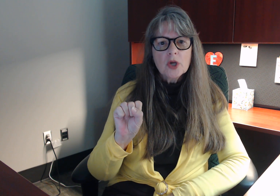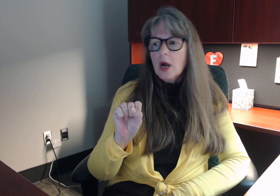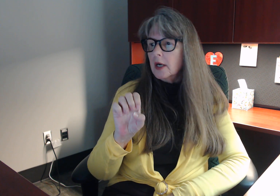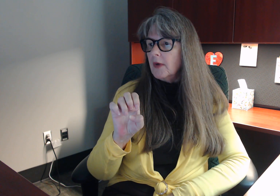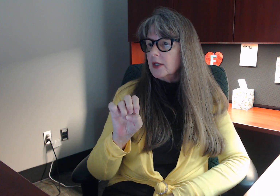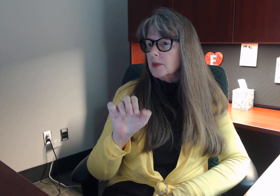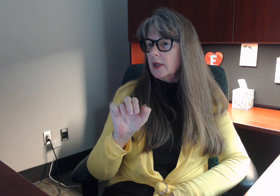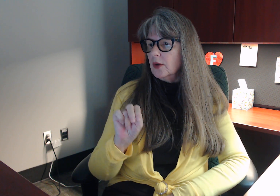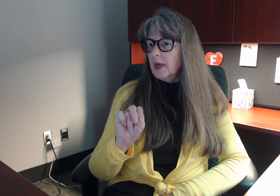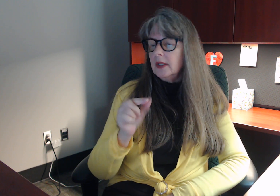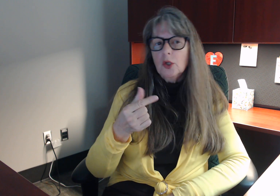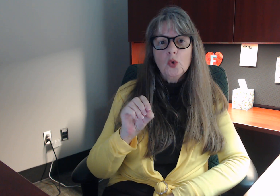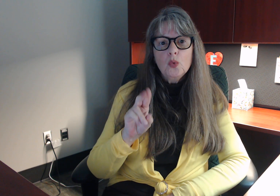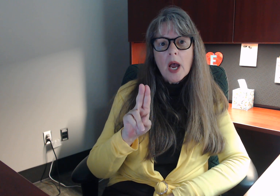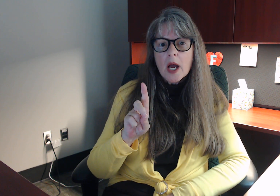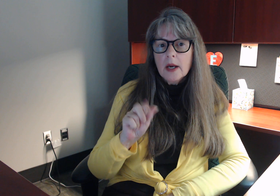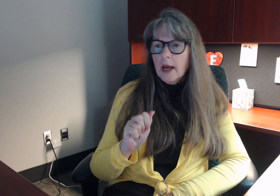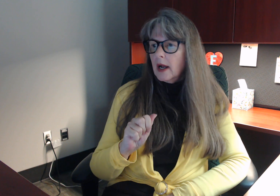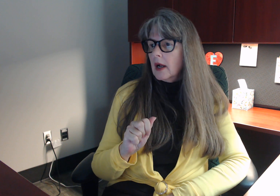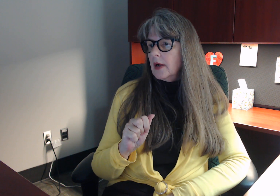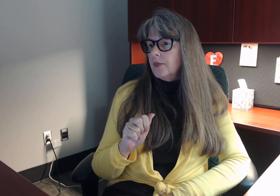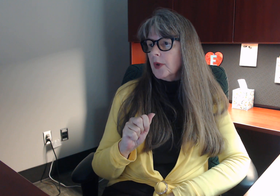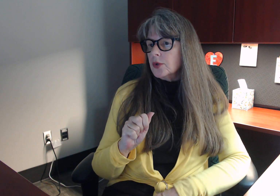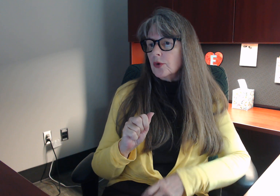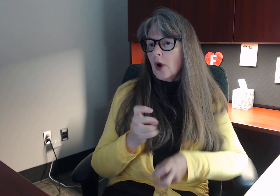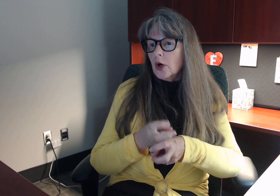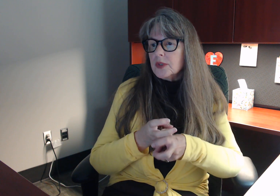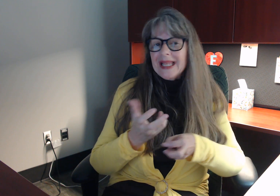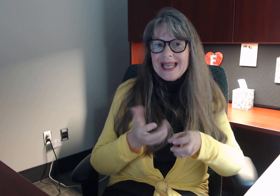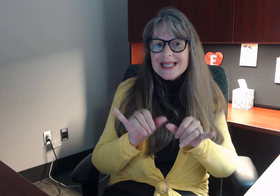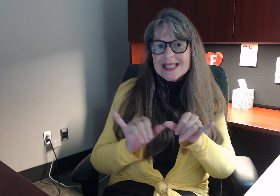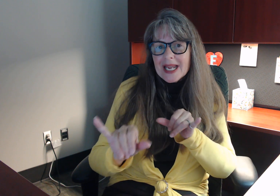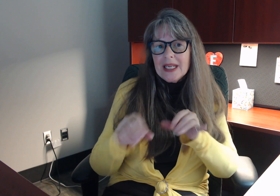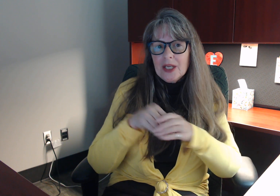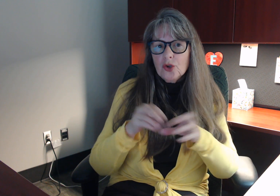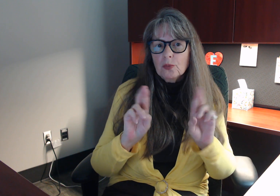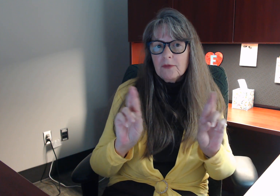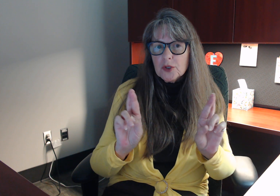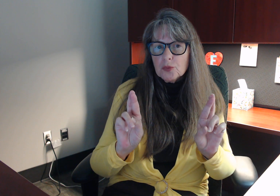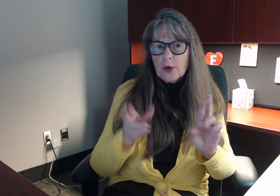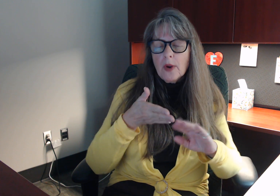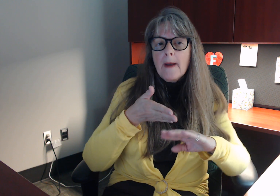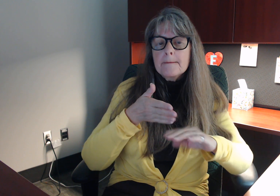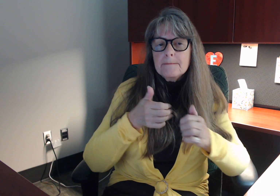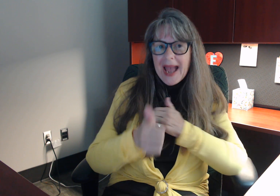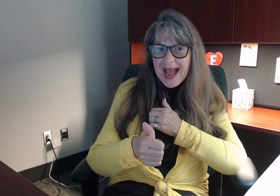Parmesan, if I can spell it correctly, Gouda. Those are your hard ones, and they can stay in your refrigerator past